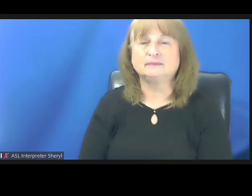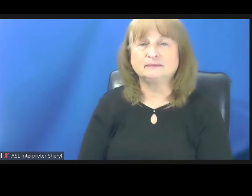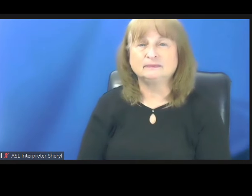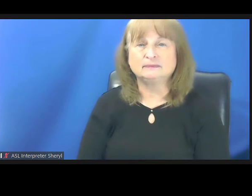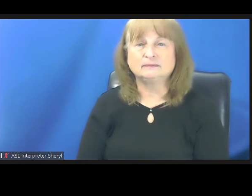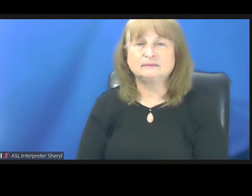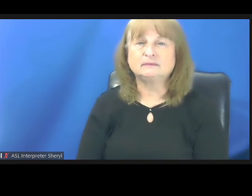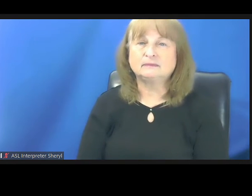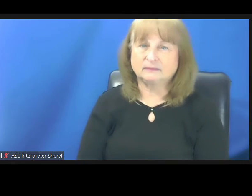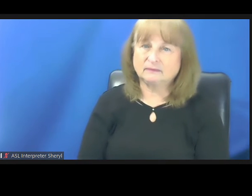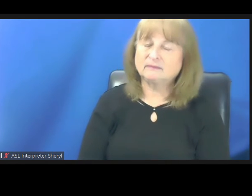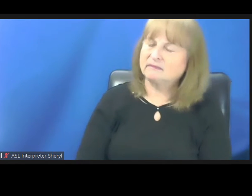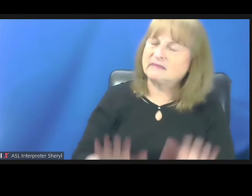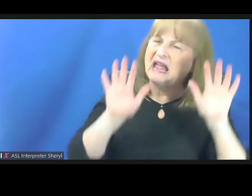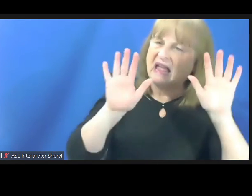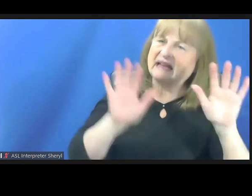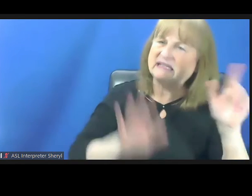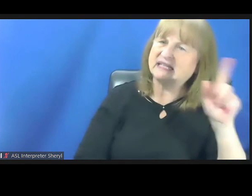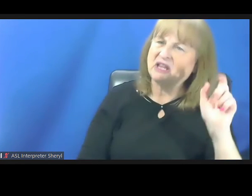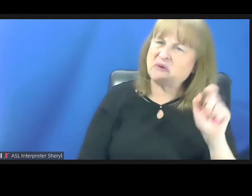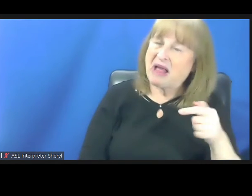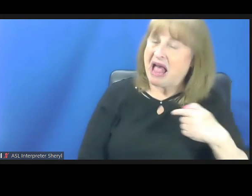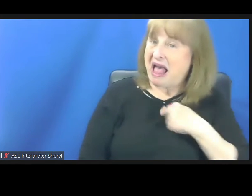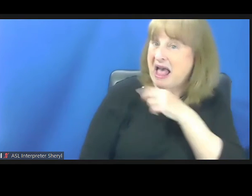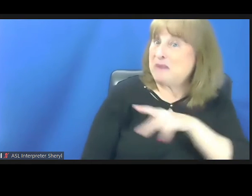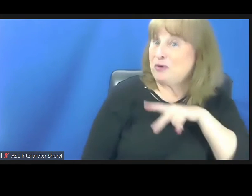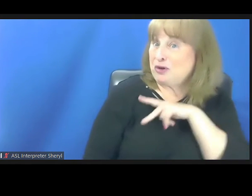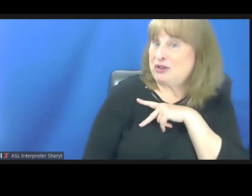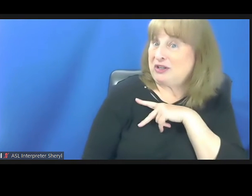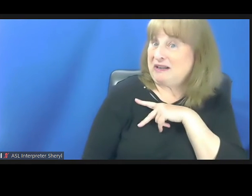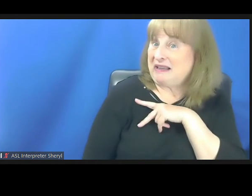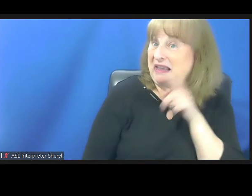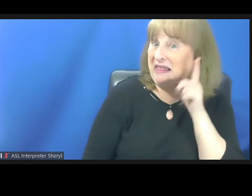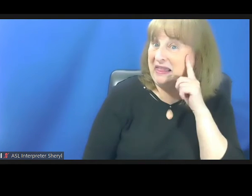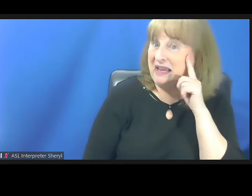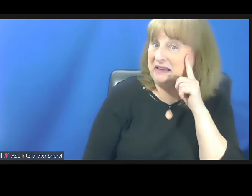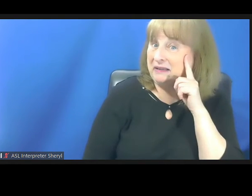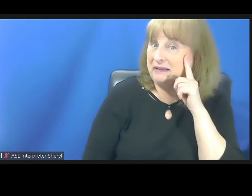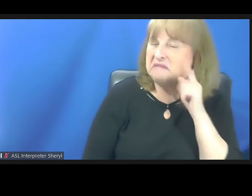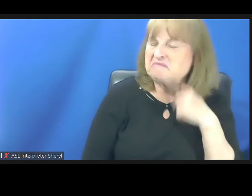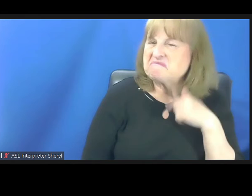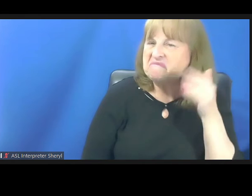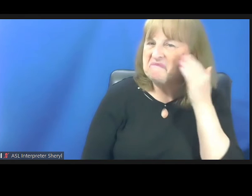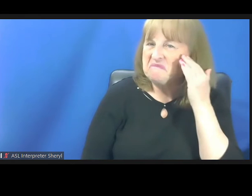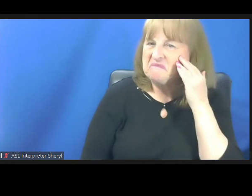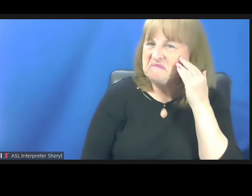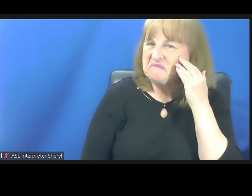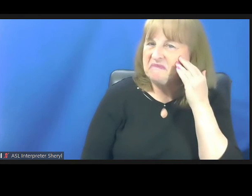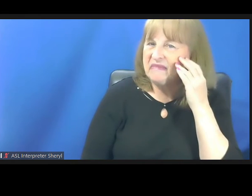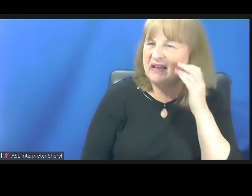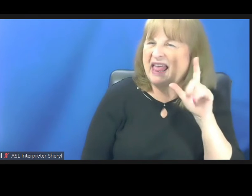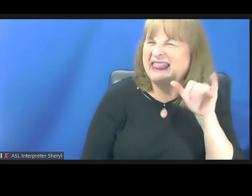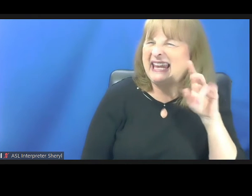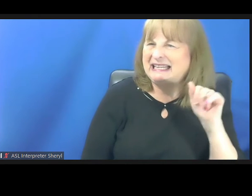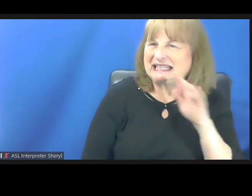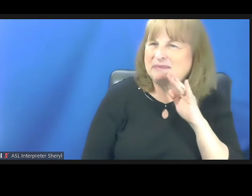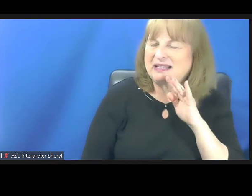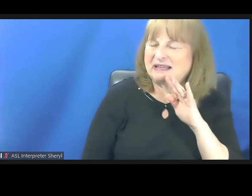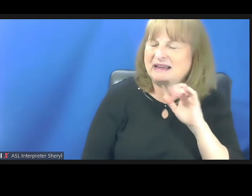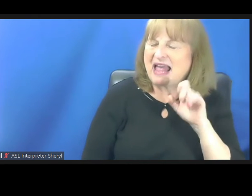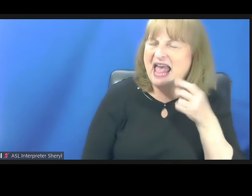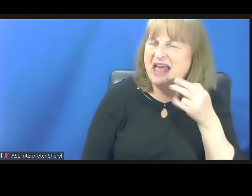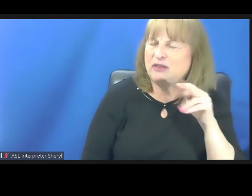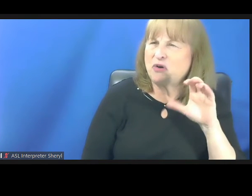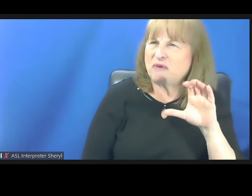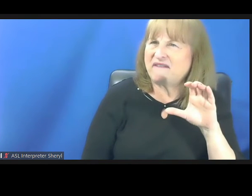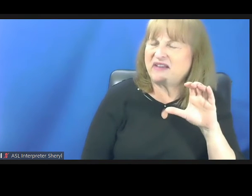Yeah, it's an excellent question. I personally think and know that ethnographic films, I wouldn't say